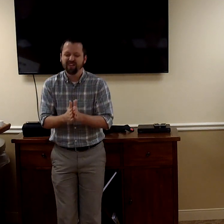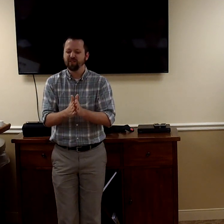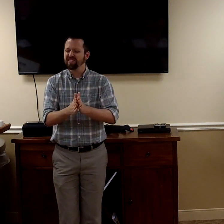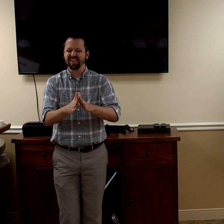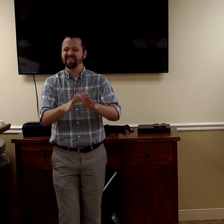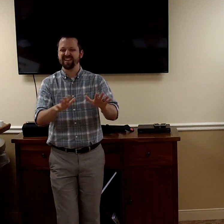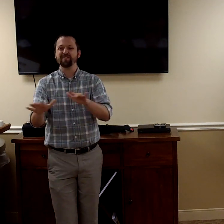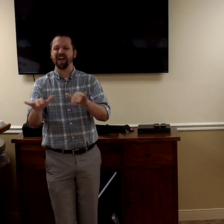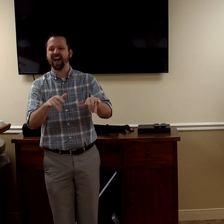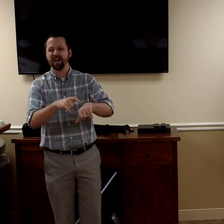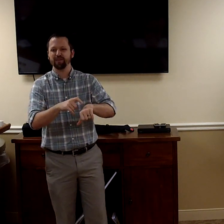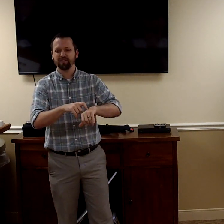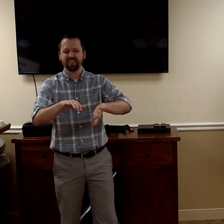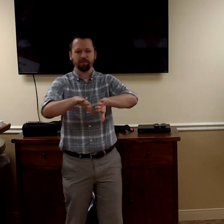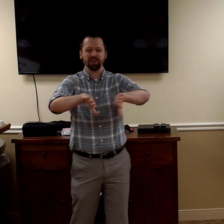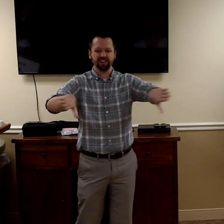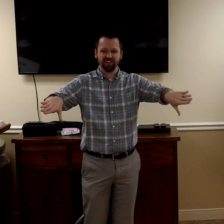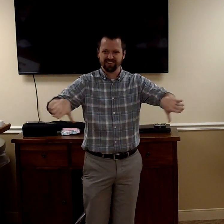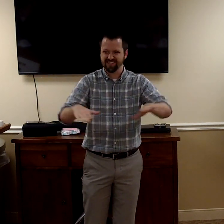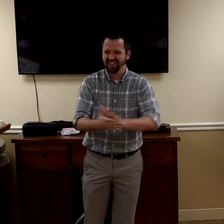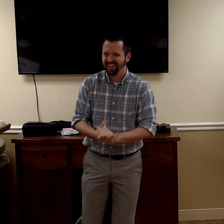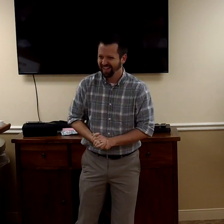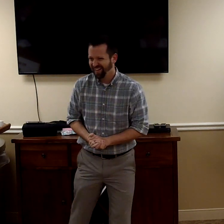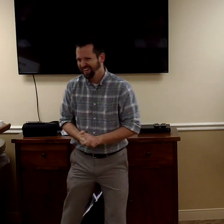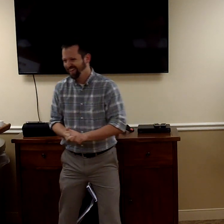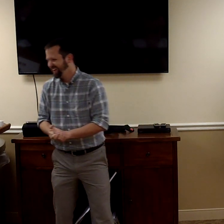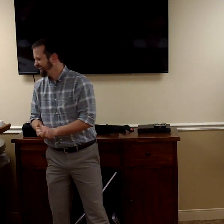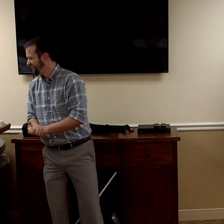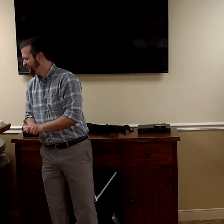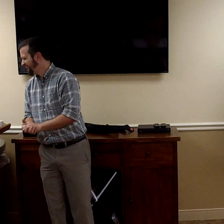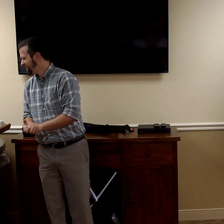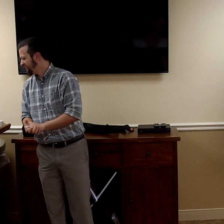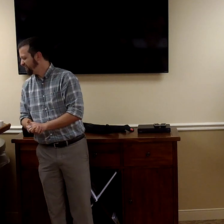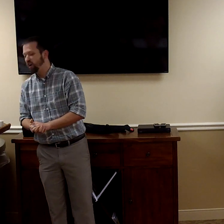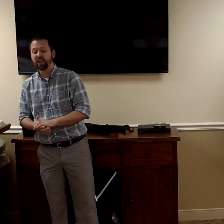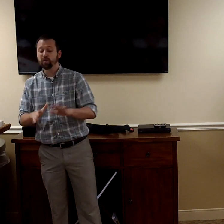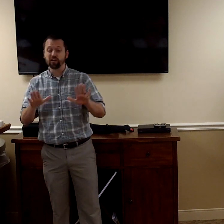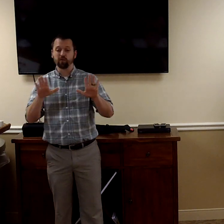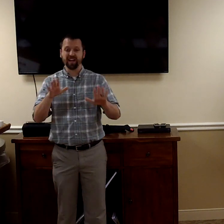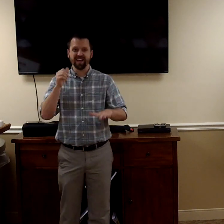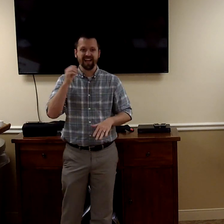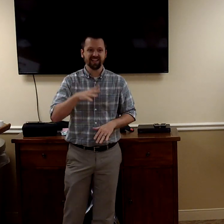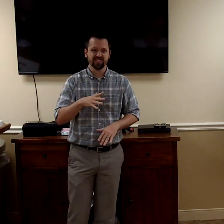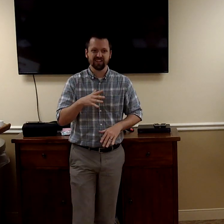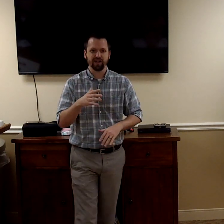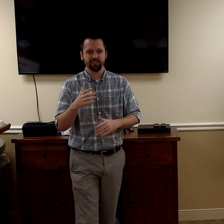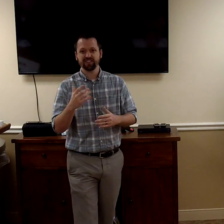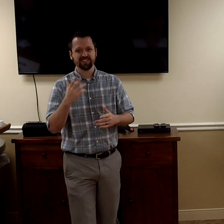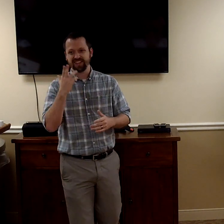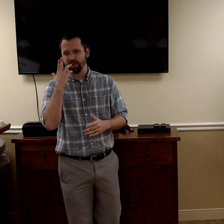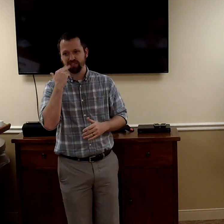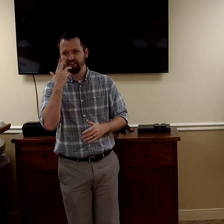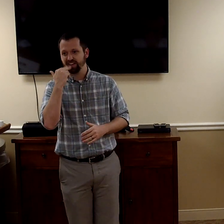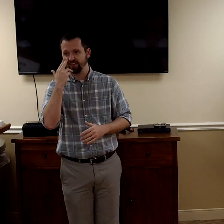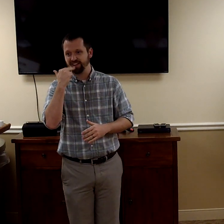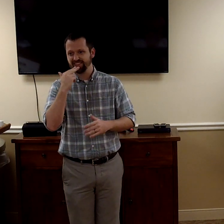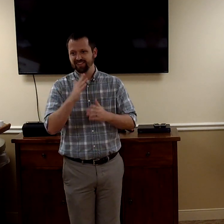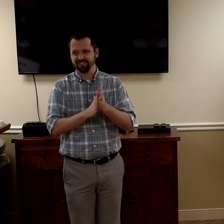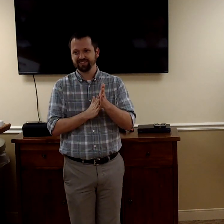It wasn't at the same time. They were separate years. So no, he was a great guy. He just thought that was hilarious, and